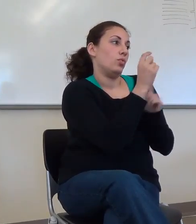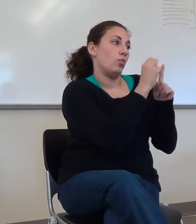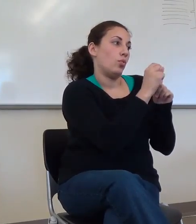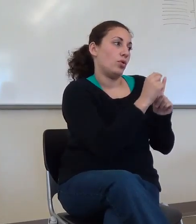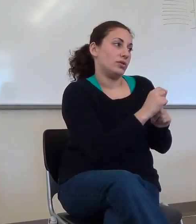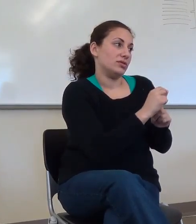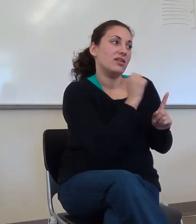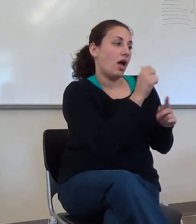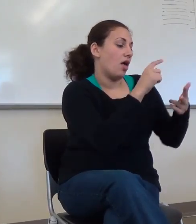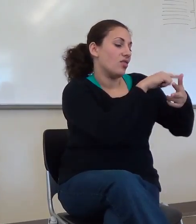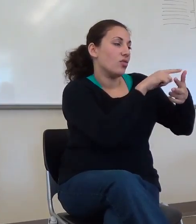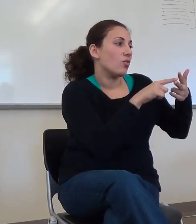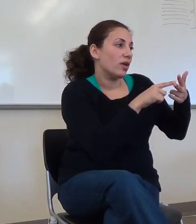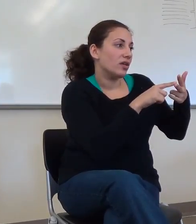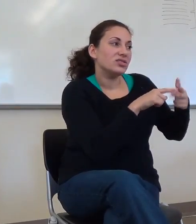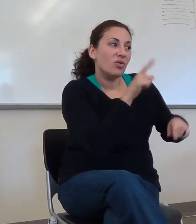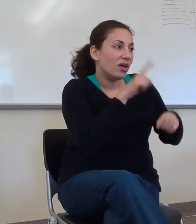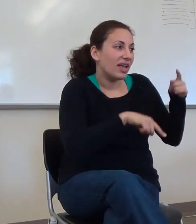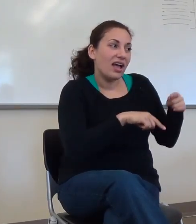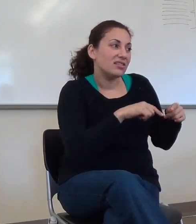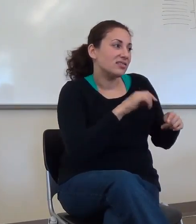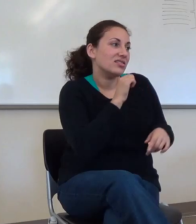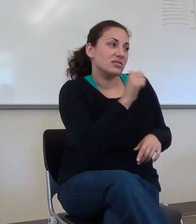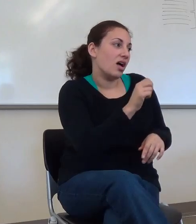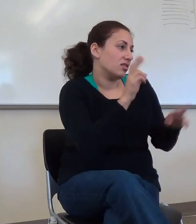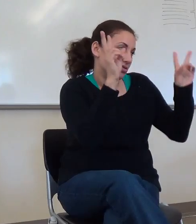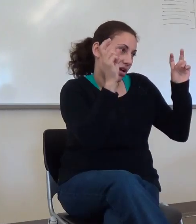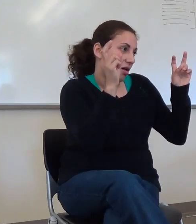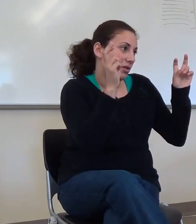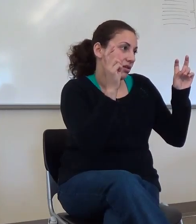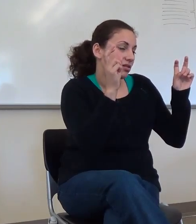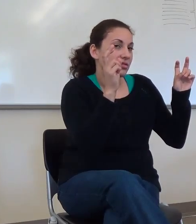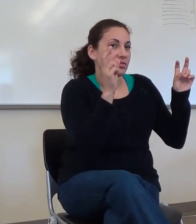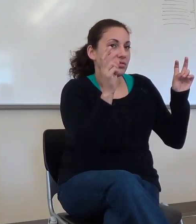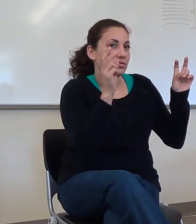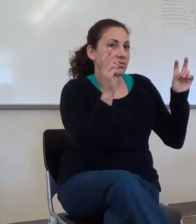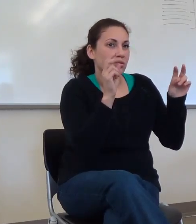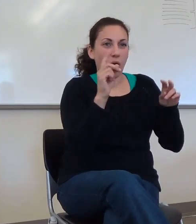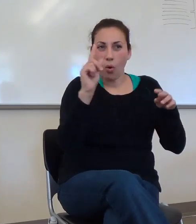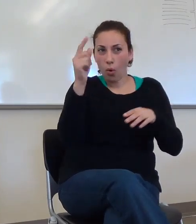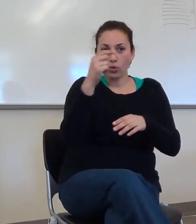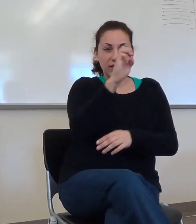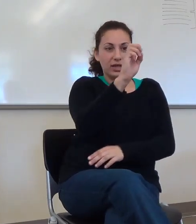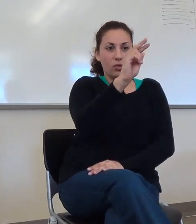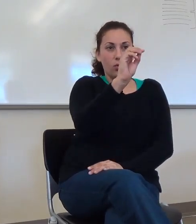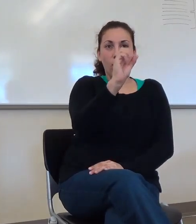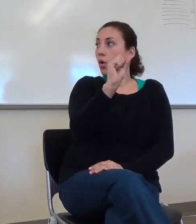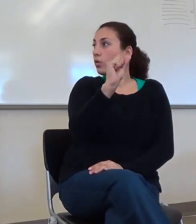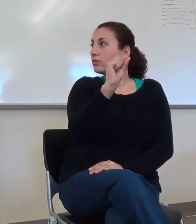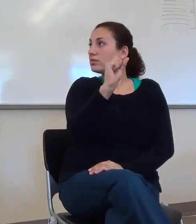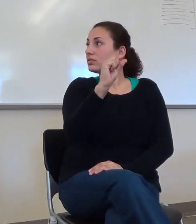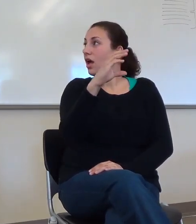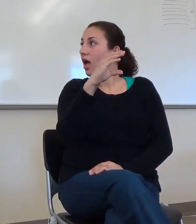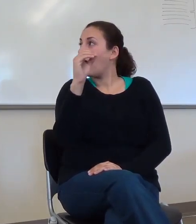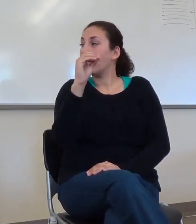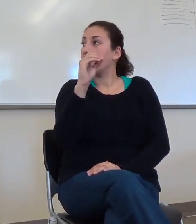So therefore, it can't be the topic, right? This is, yeah, they're in there, but this is only 2 of 3 things. And this